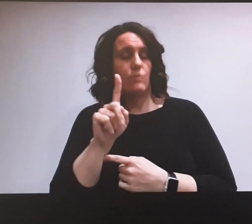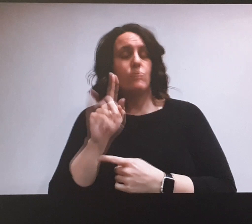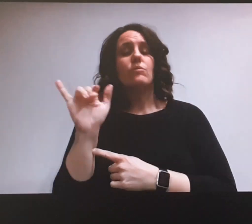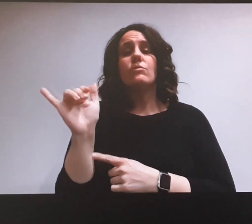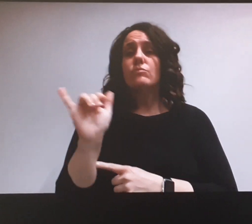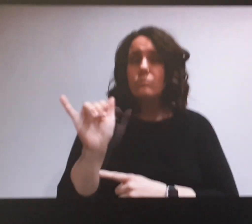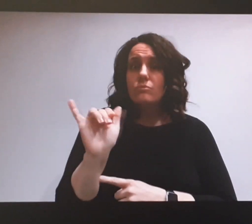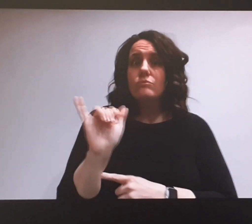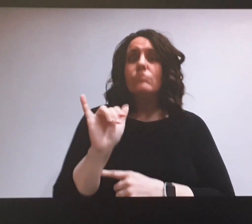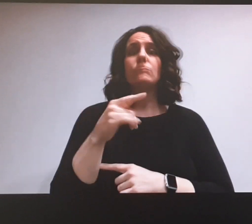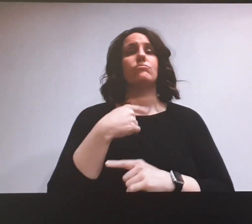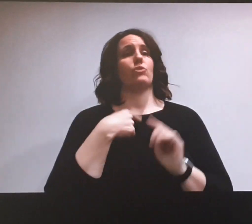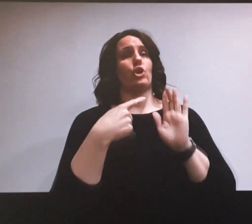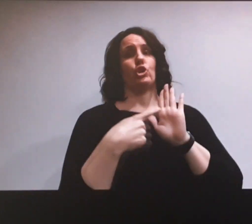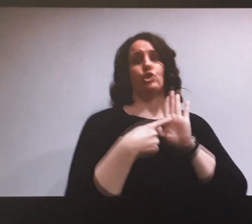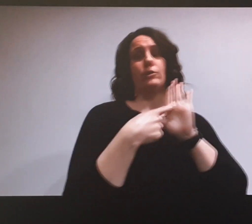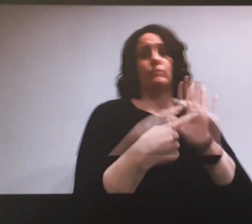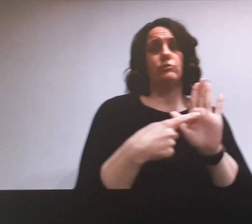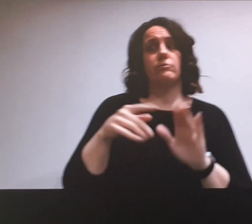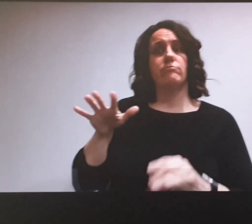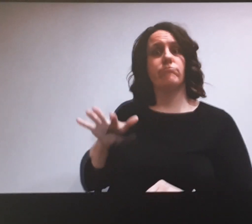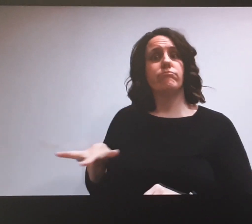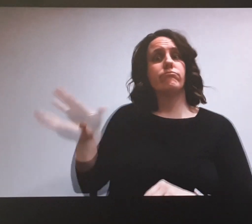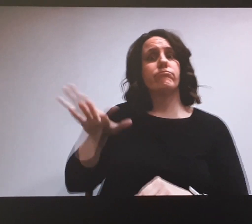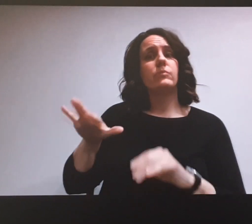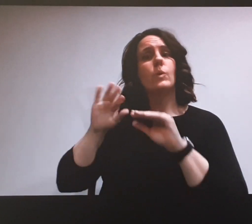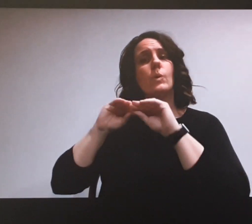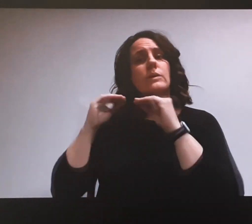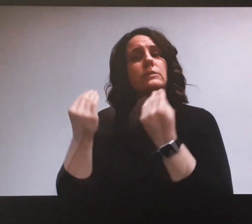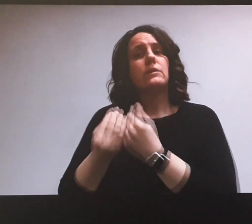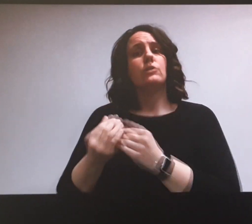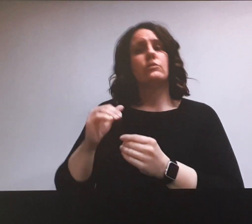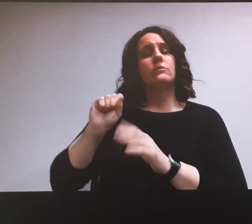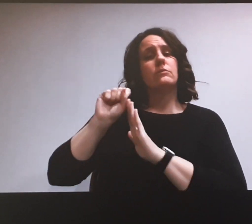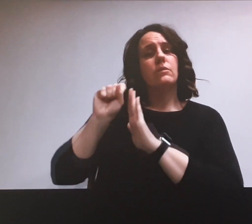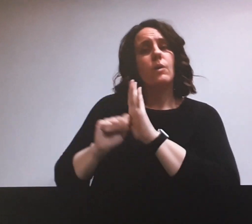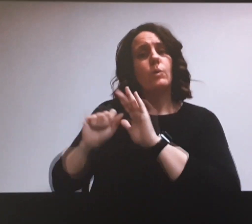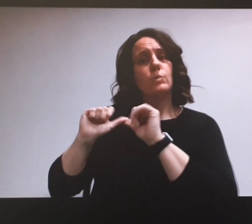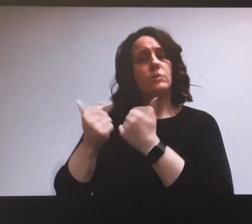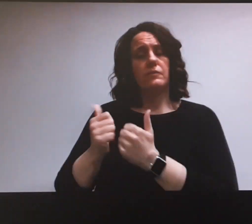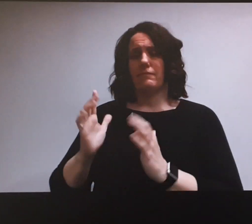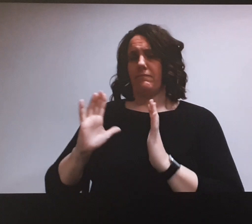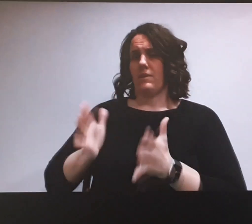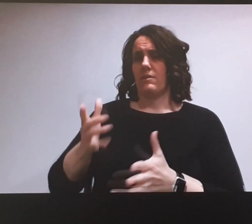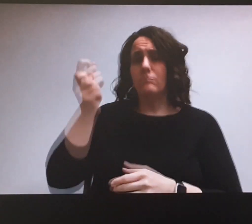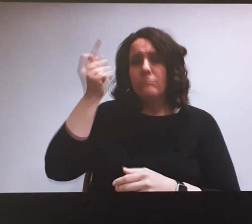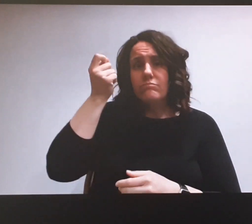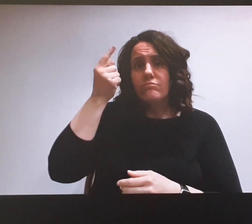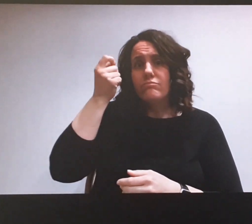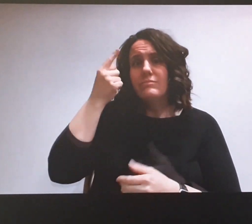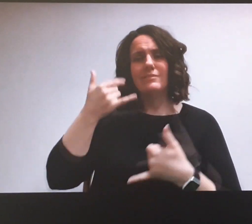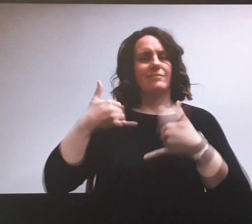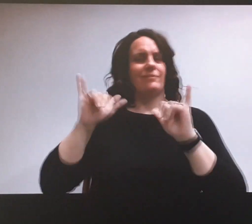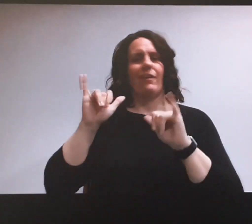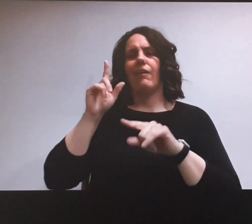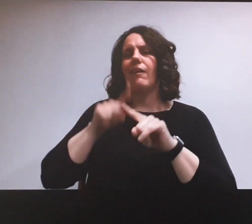You have to bring this up to the NAD board member, to an organization and